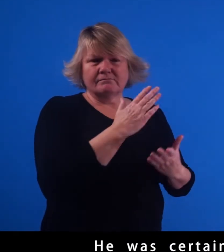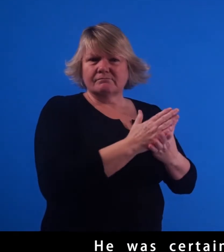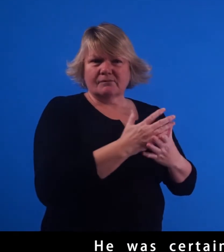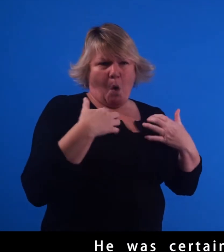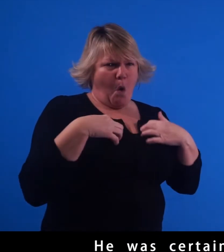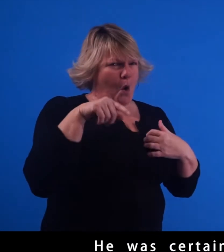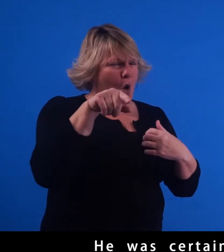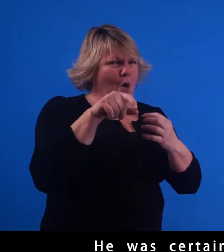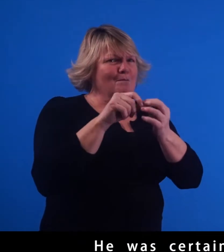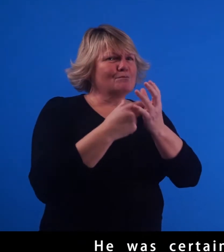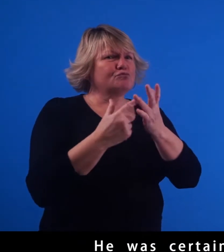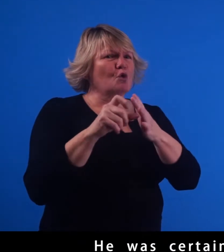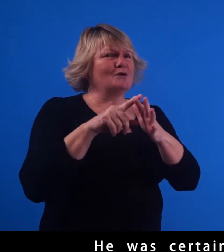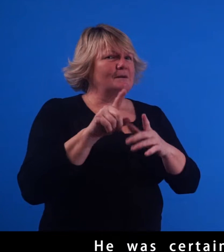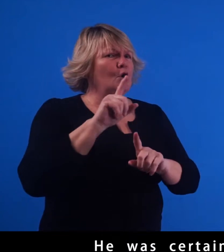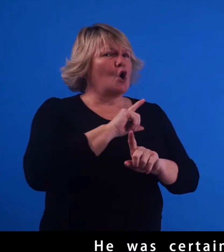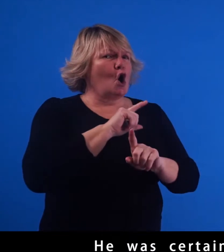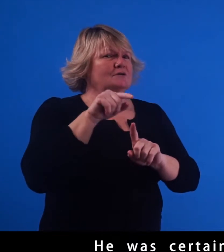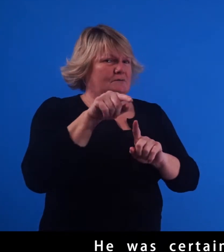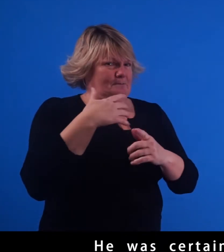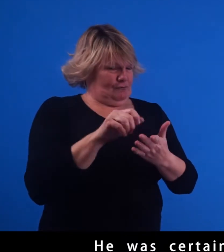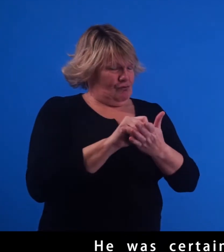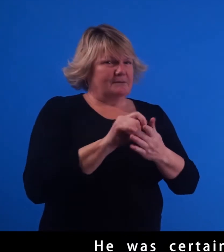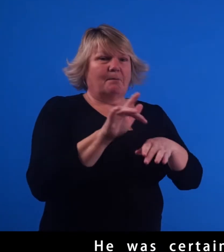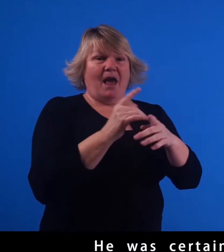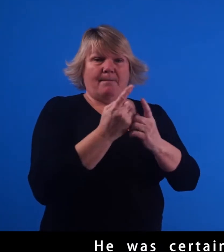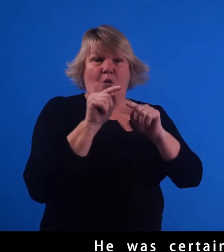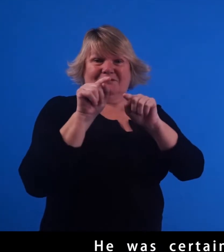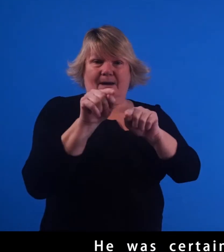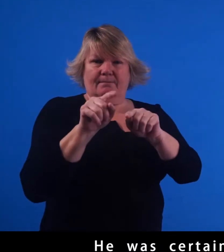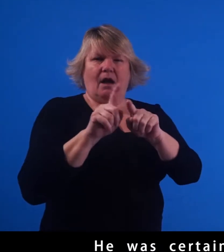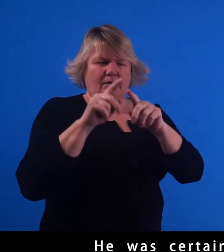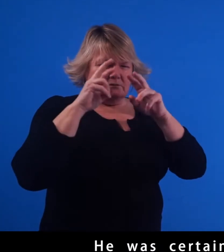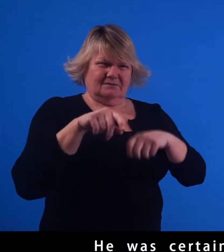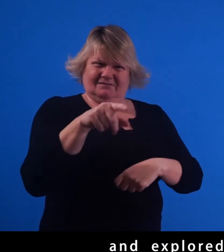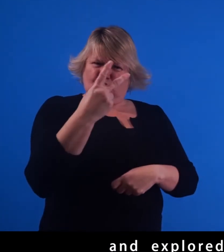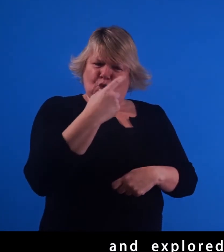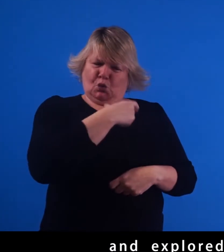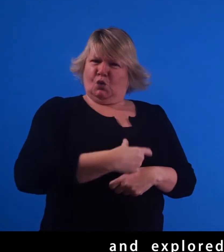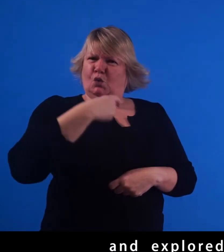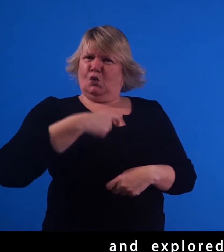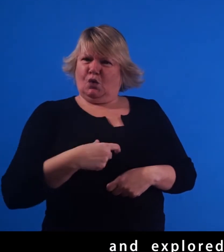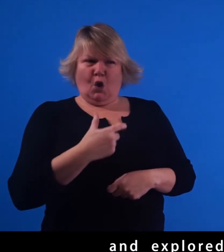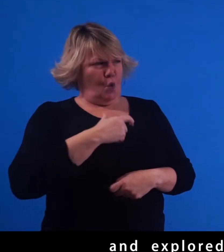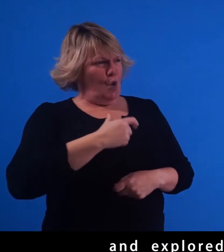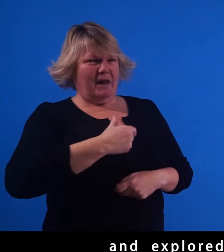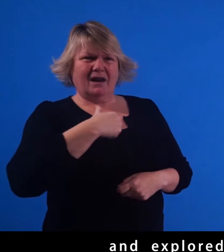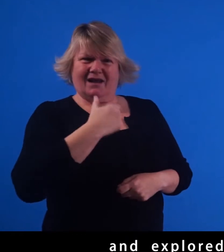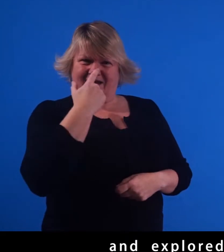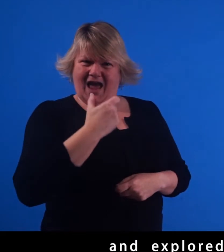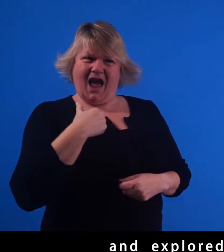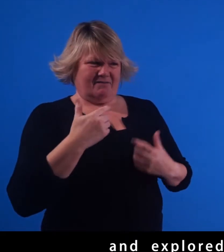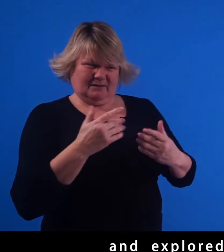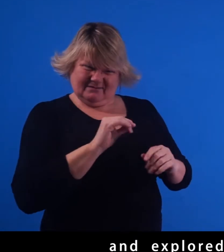He was certainly very interested in Brodie, because he wrote a play about him and explored